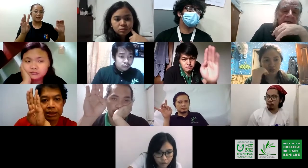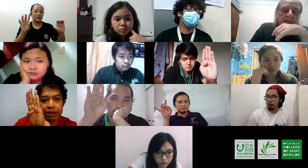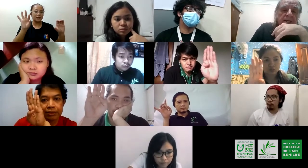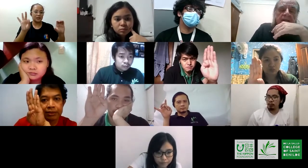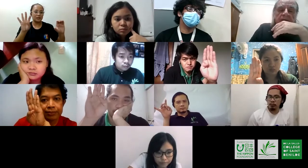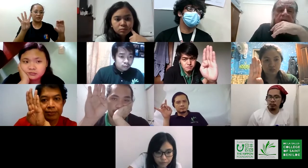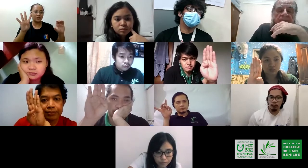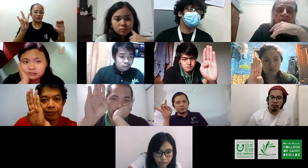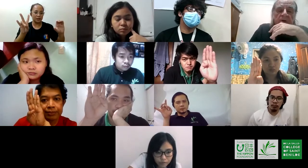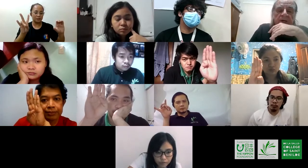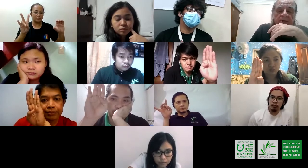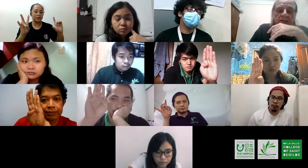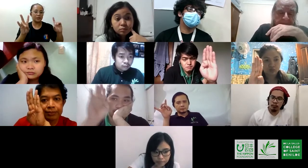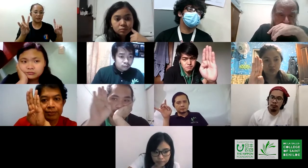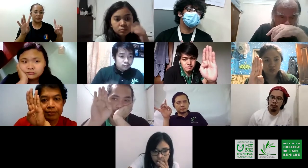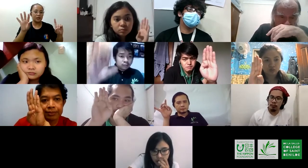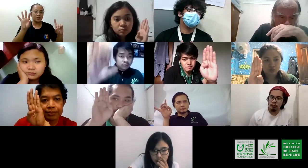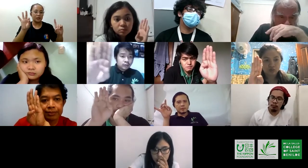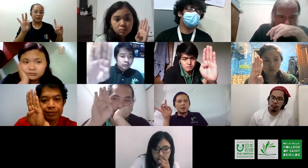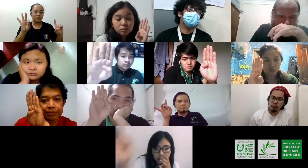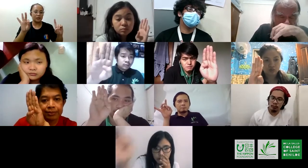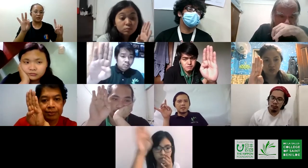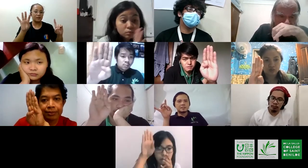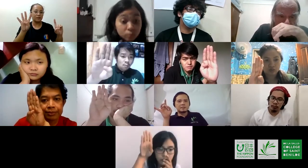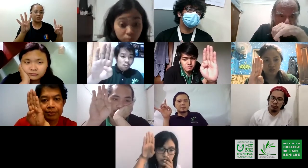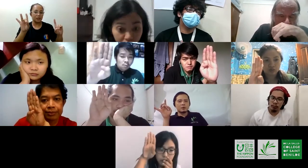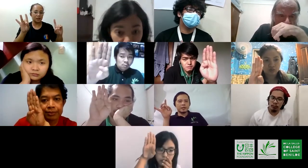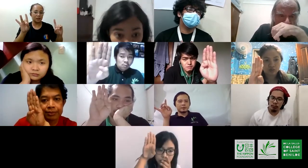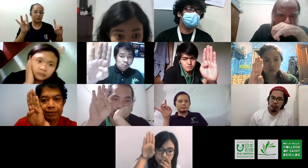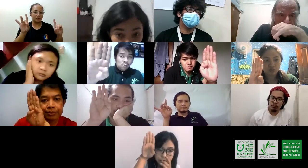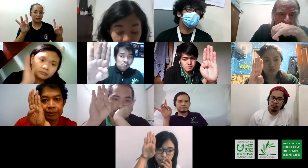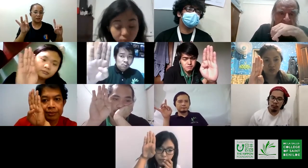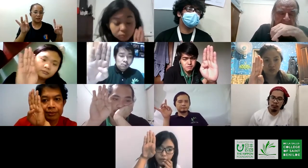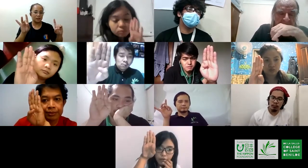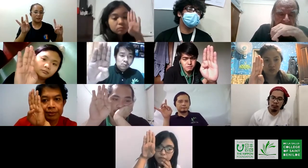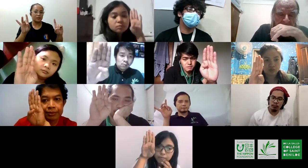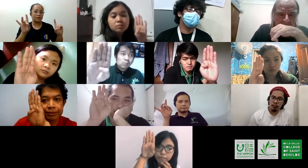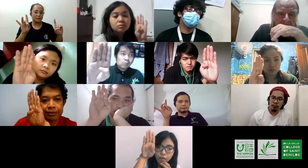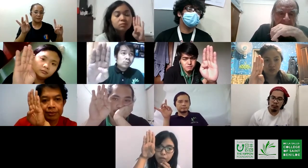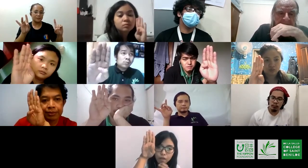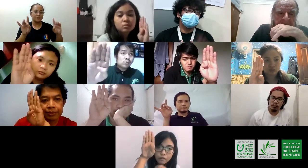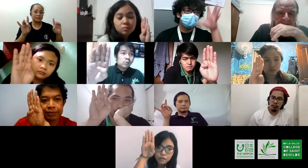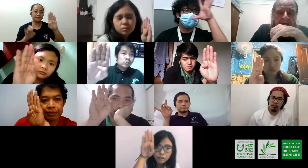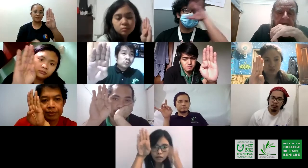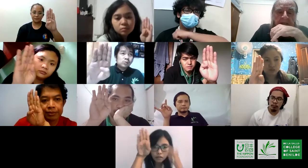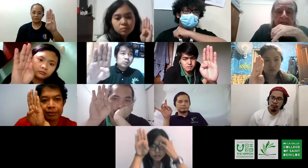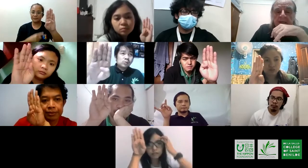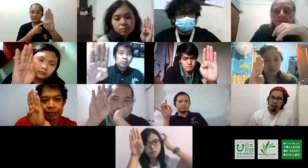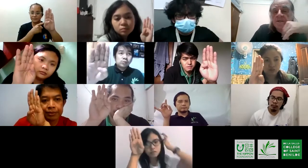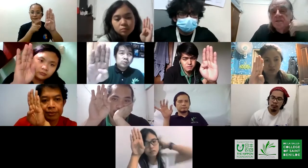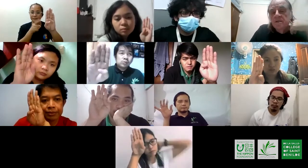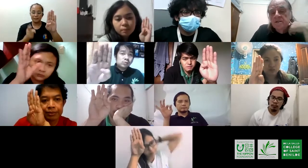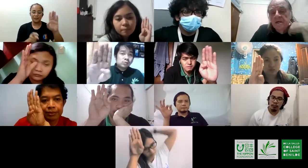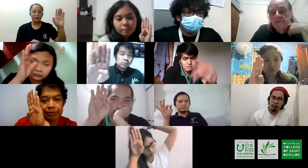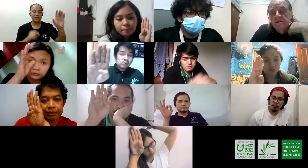D, 1948. B as in boy. Yes. Second International Association of Deaf